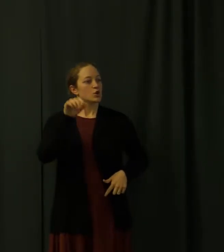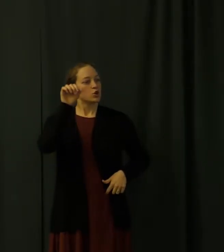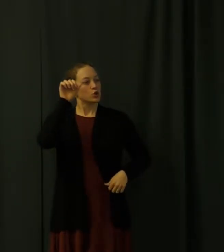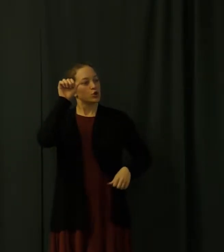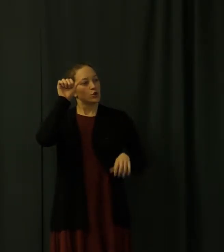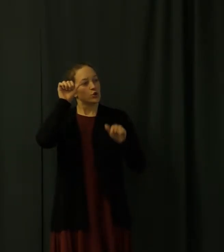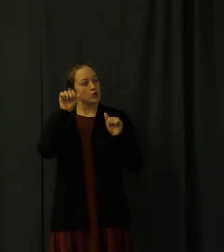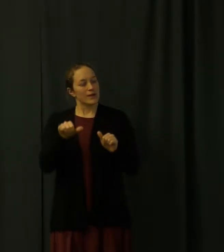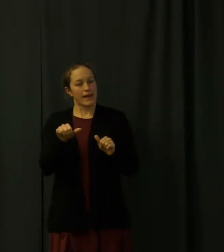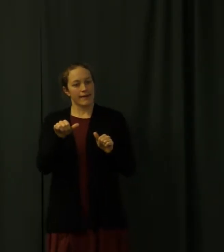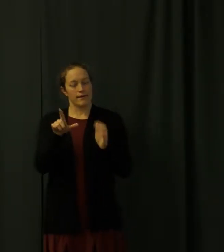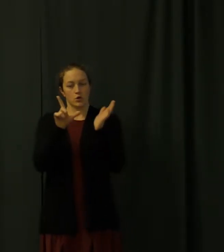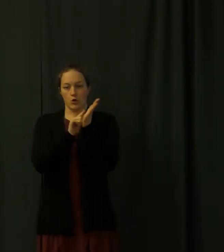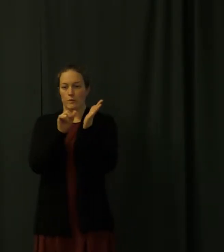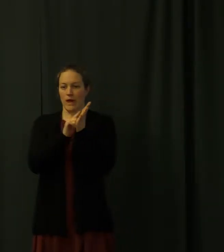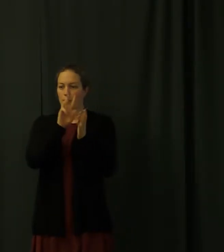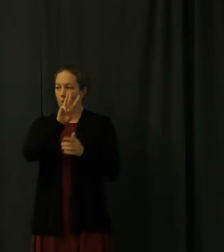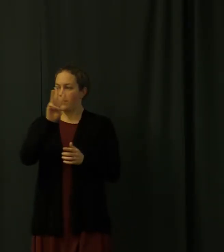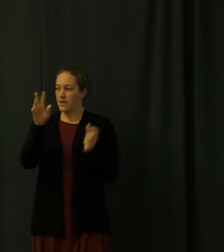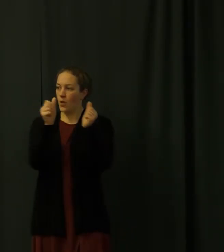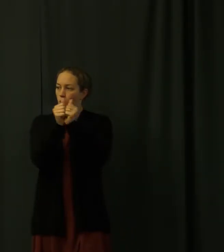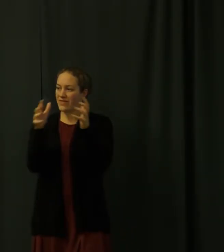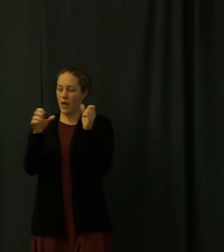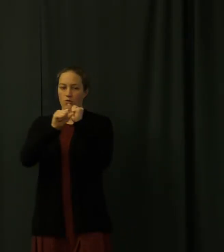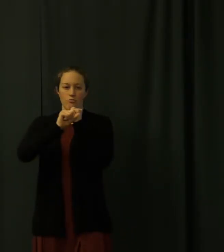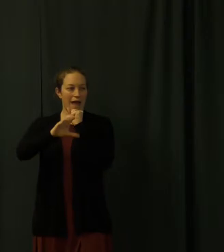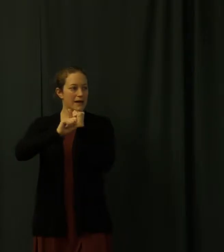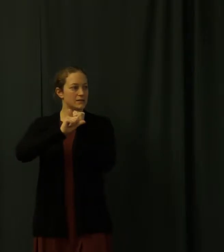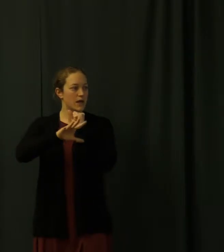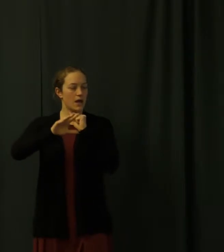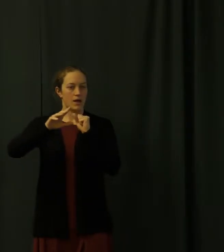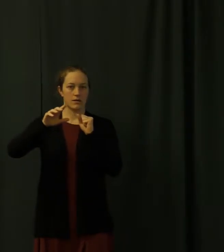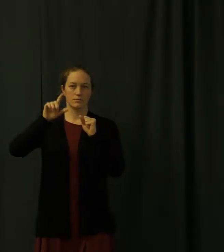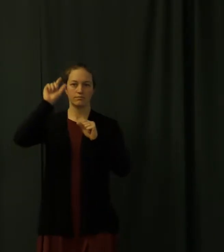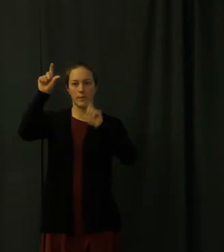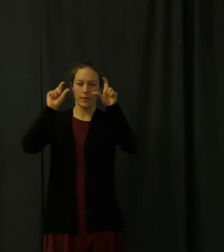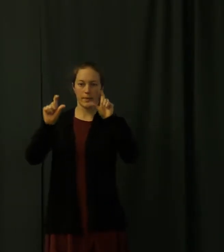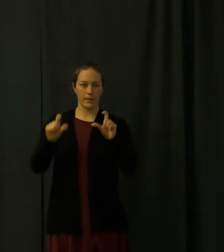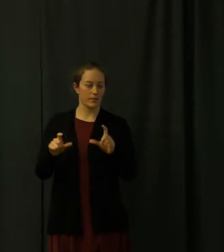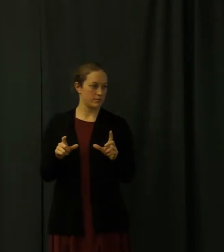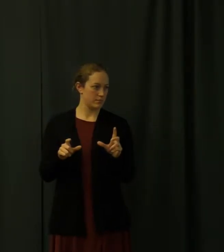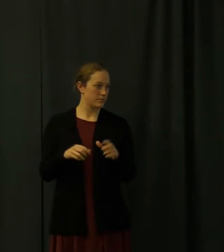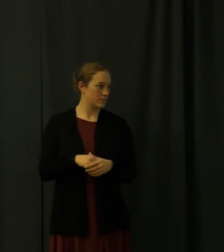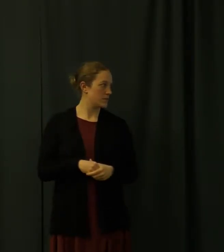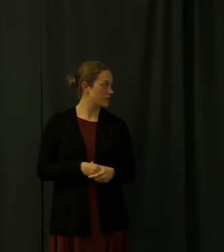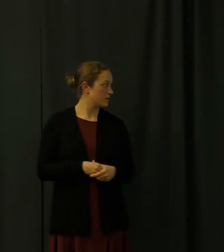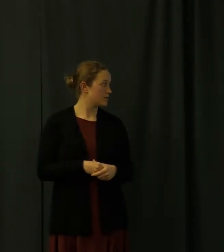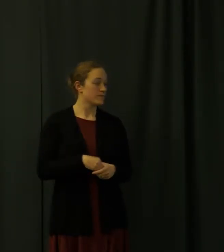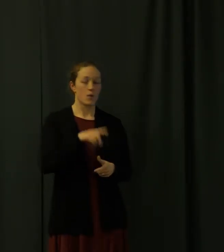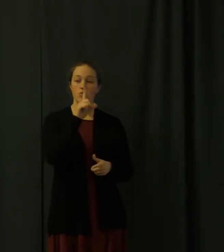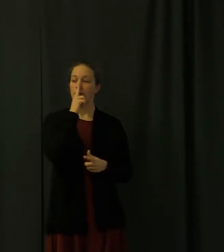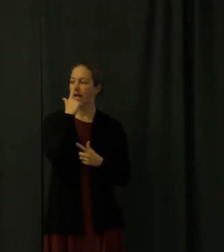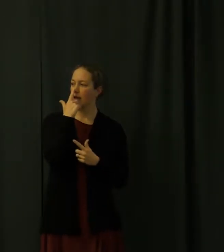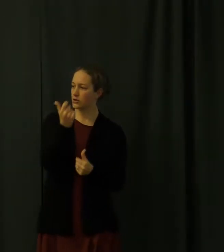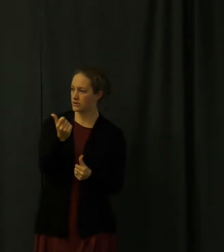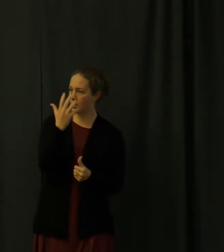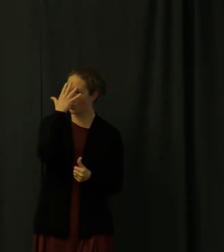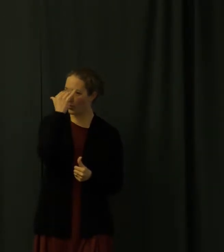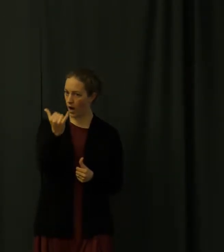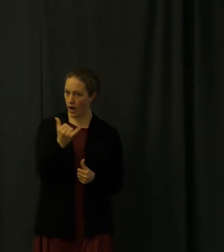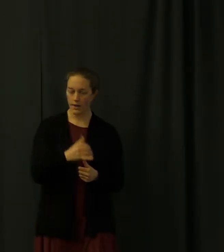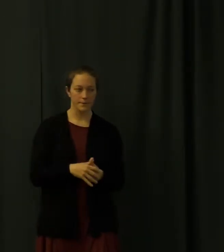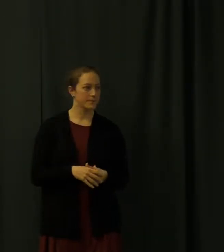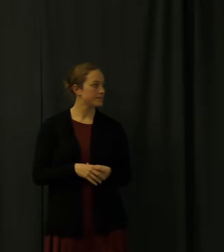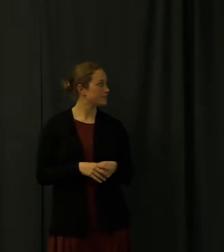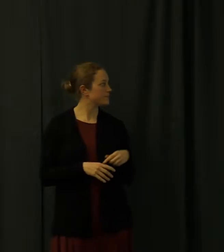to the Herald Leader website without all those ads just like playing and stuff just like popping up, okay? What's really interesting is that